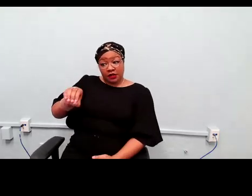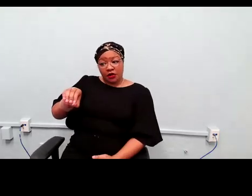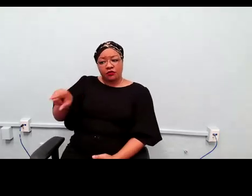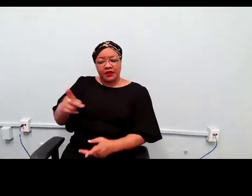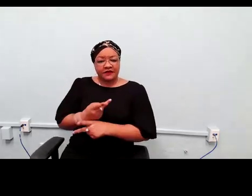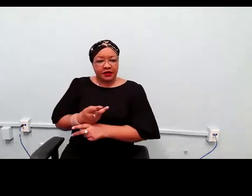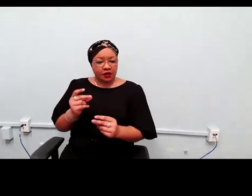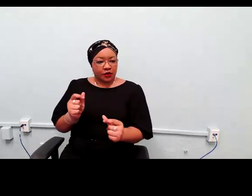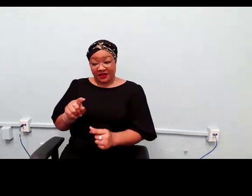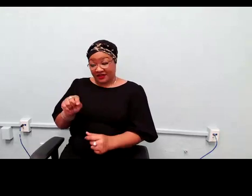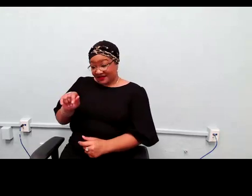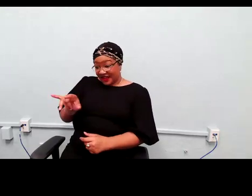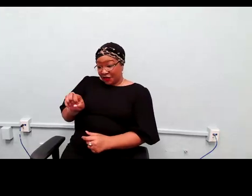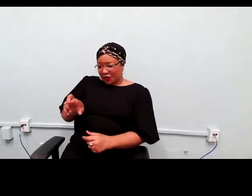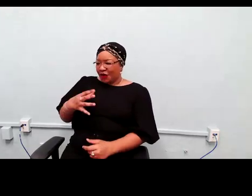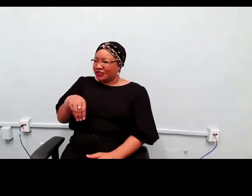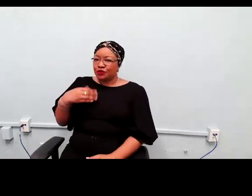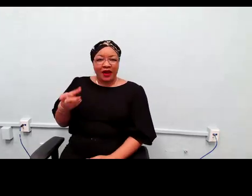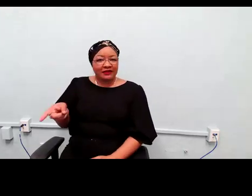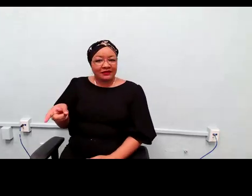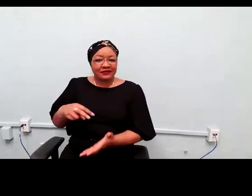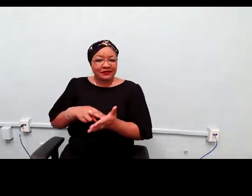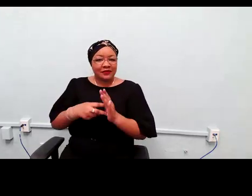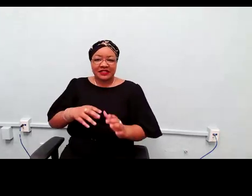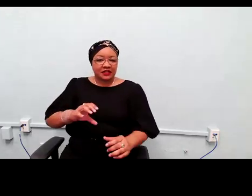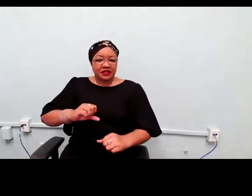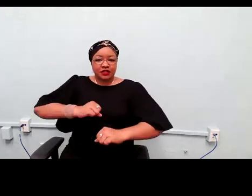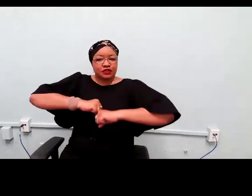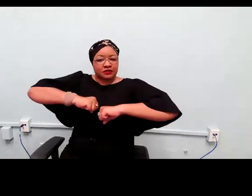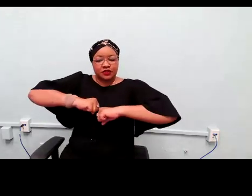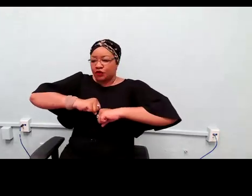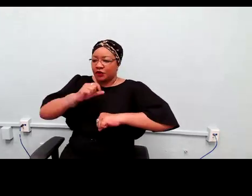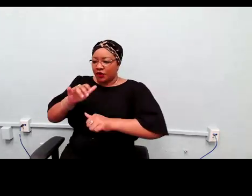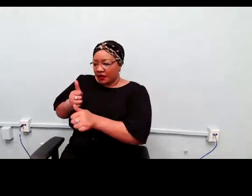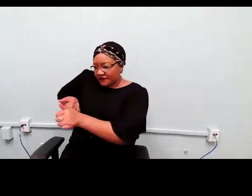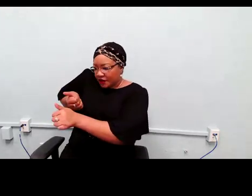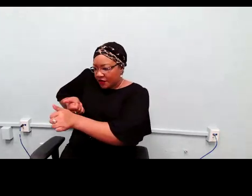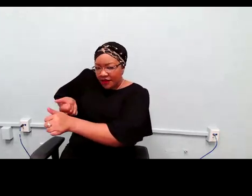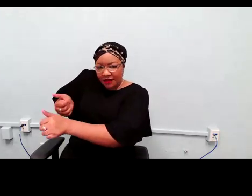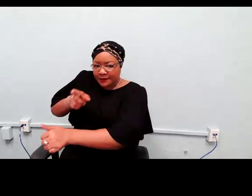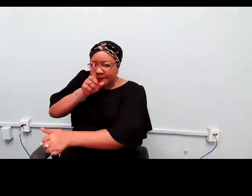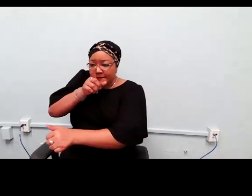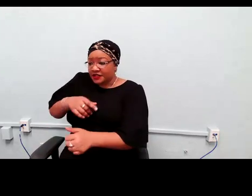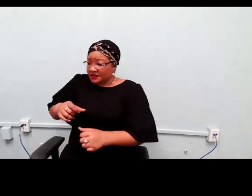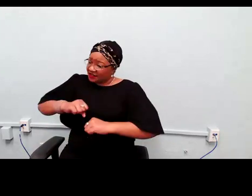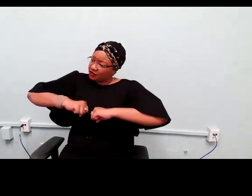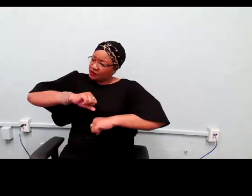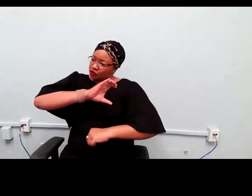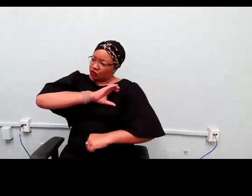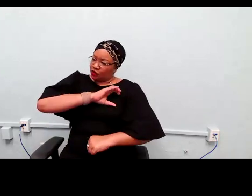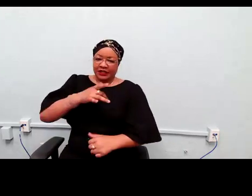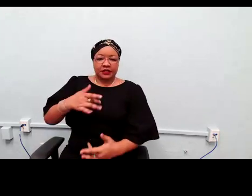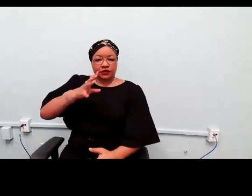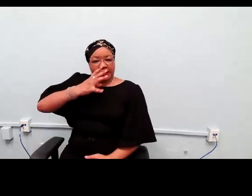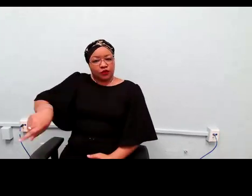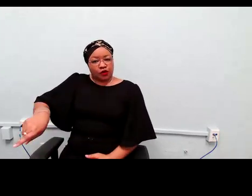girl, Taylor wasn't followed around by security cops like her Mexican friends. So the kids would all separate before entering a